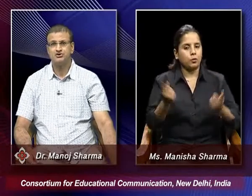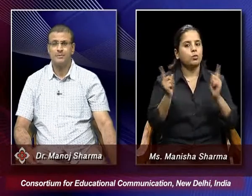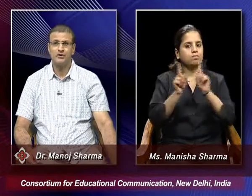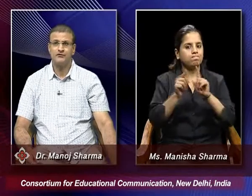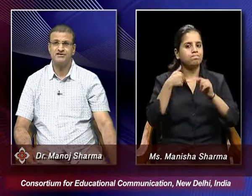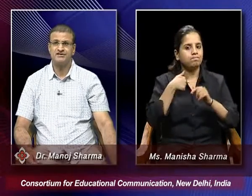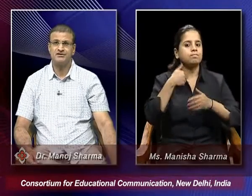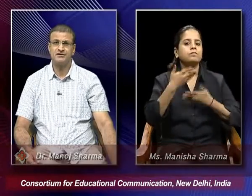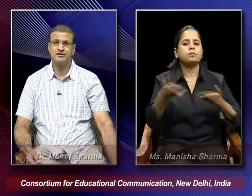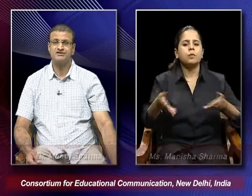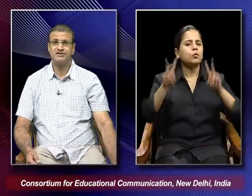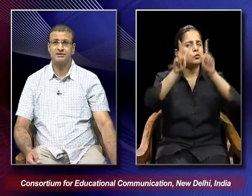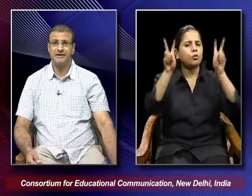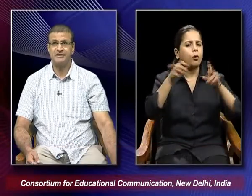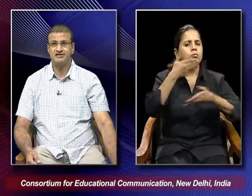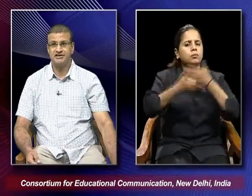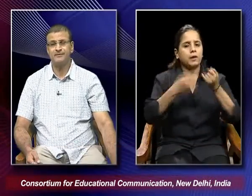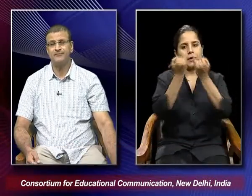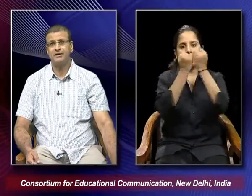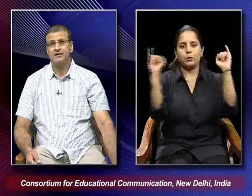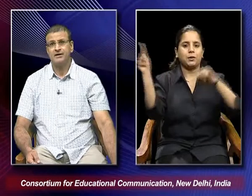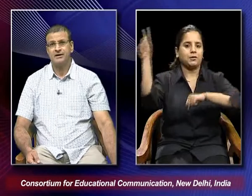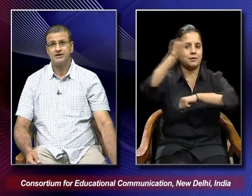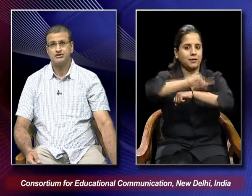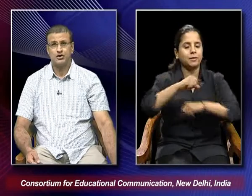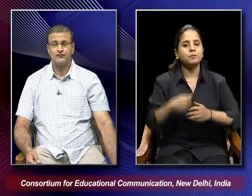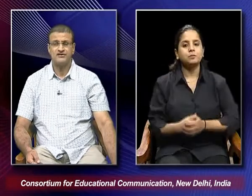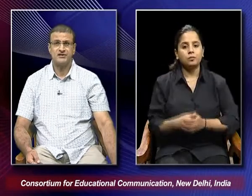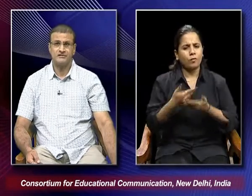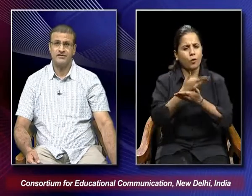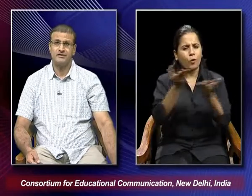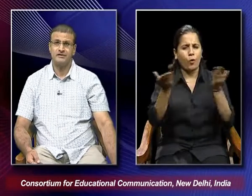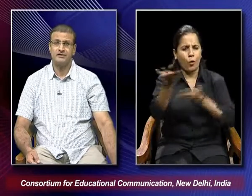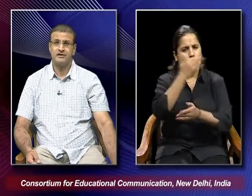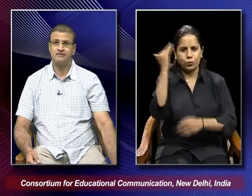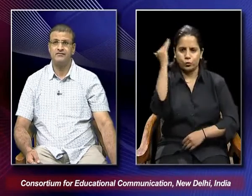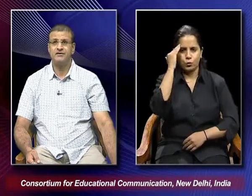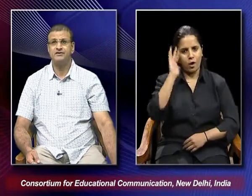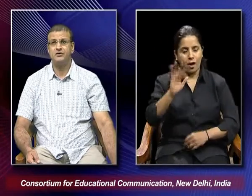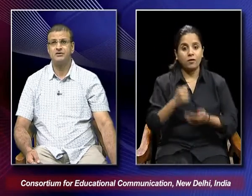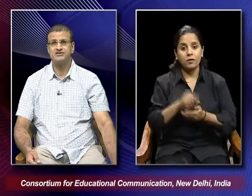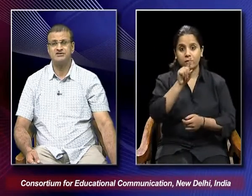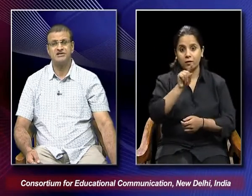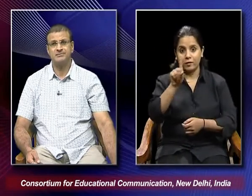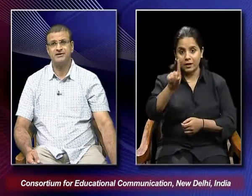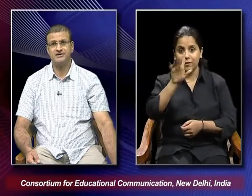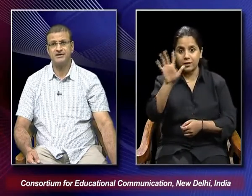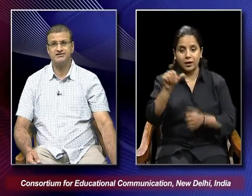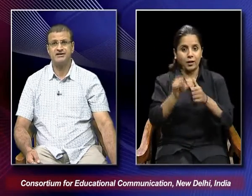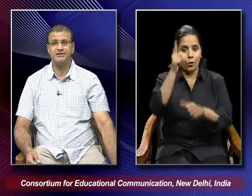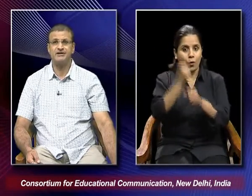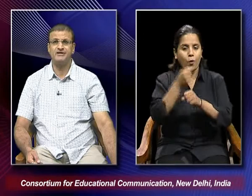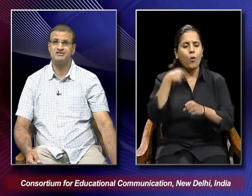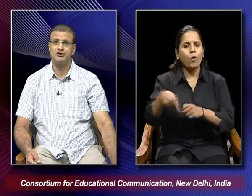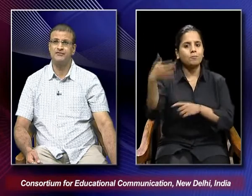Today's topic of discussion is Independence Day. As all of us are aware that 15th August is celebrated as